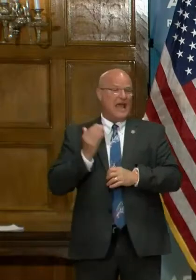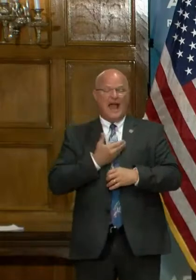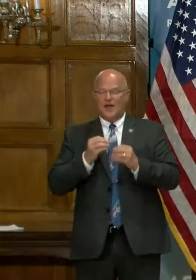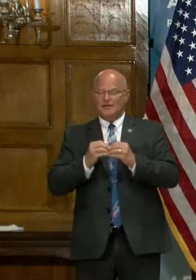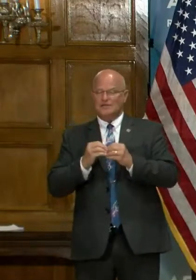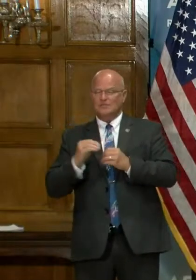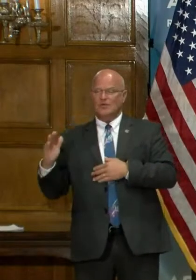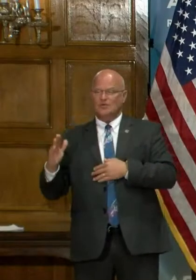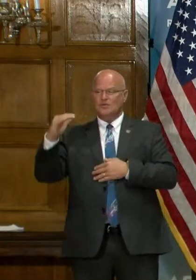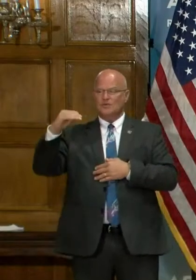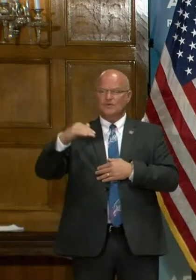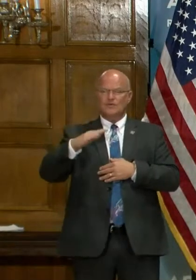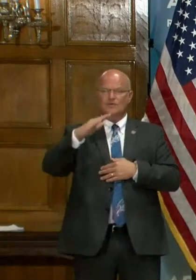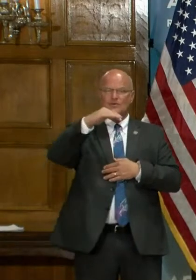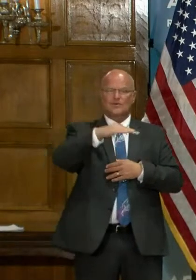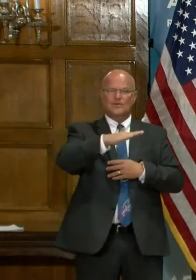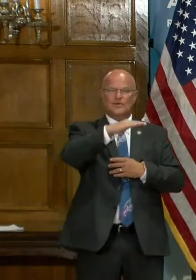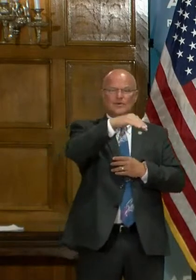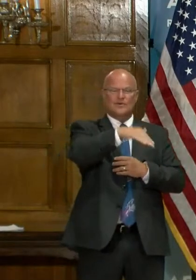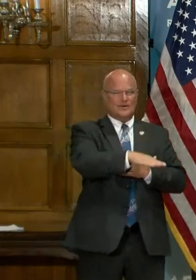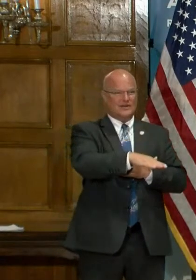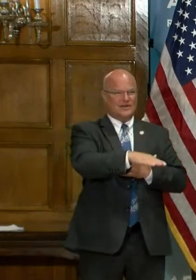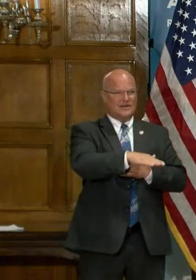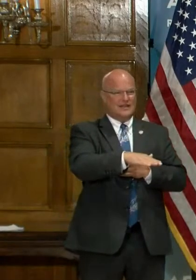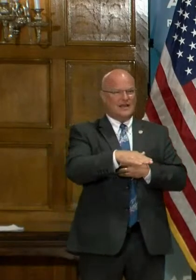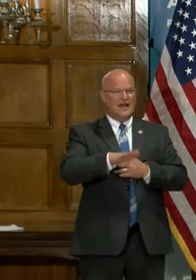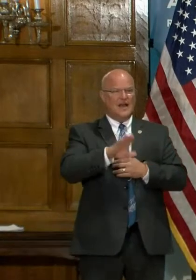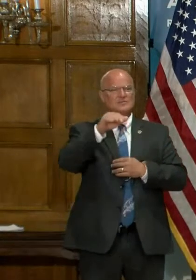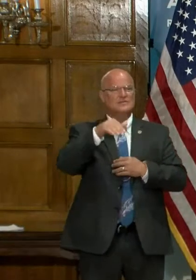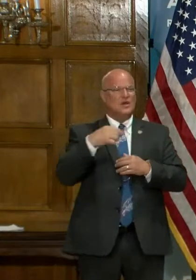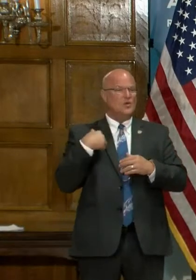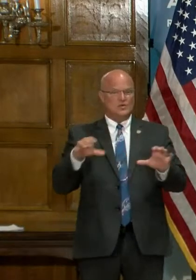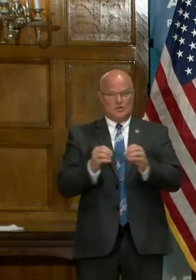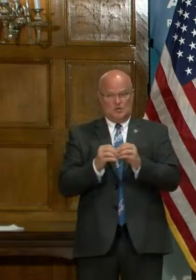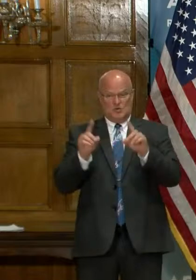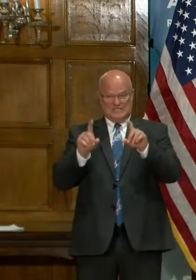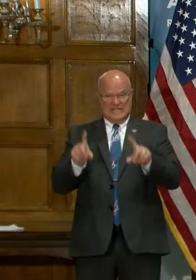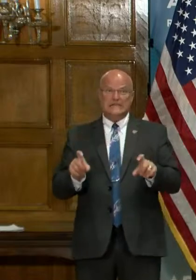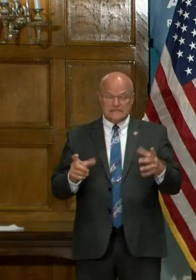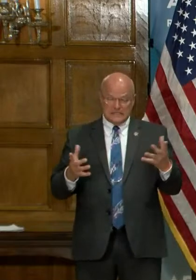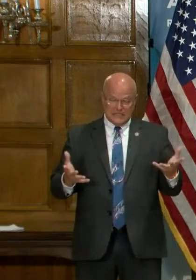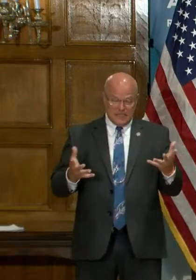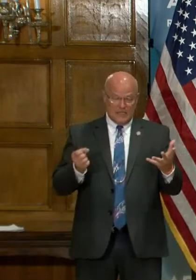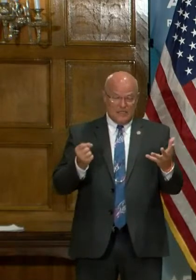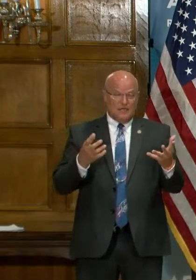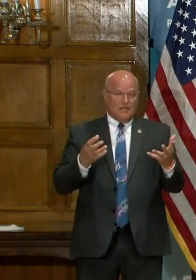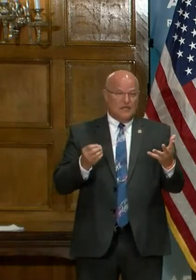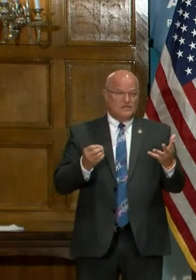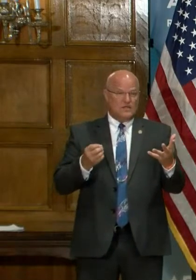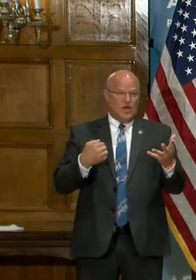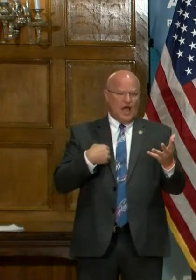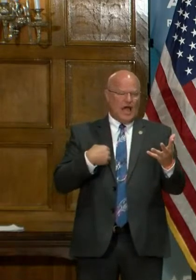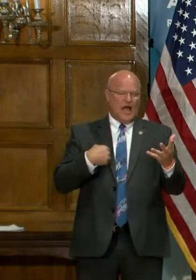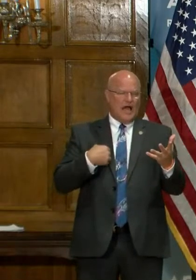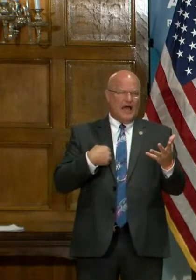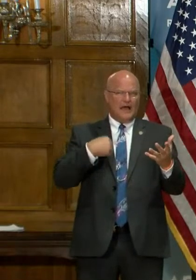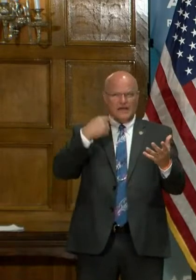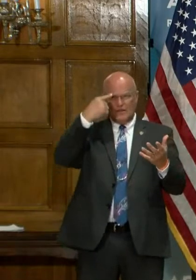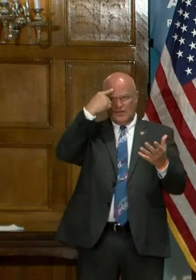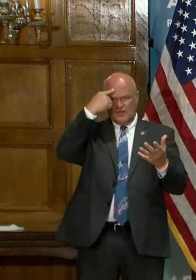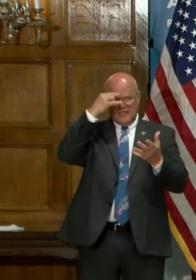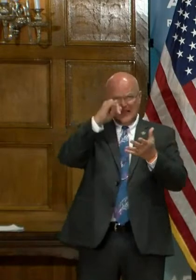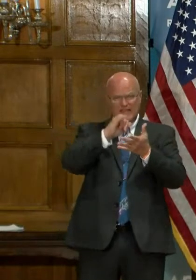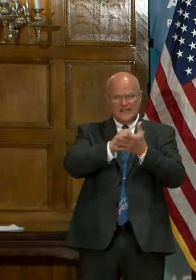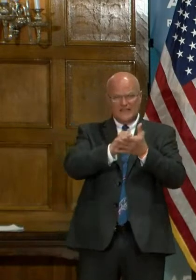is more flat. Ours is more hilly, ups and downs. We're doing more testing. And so I don't believe that